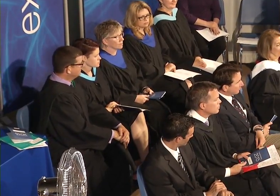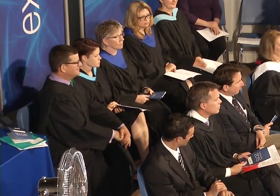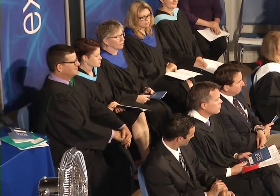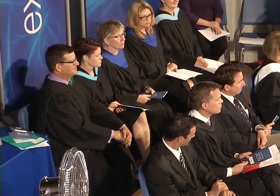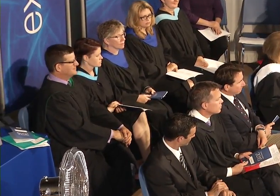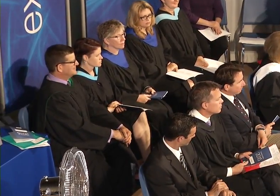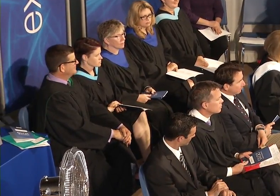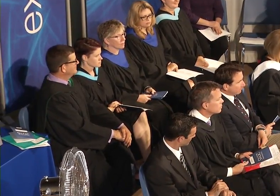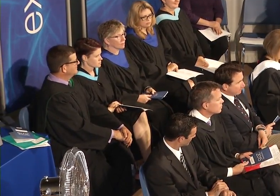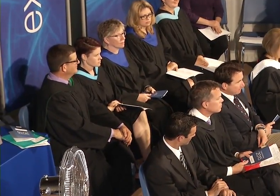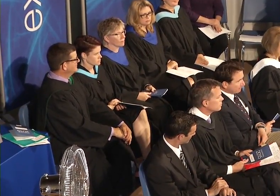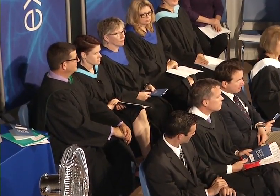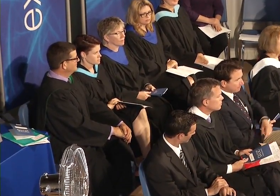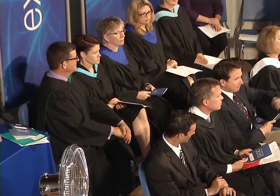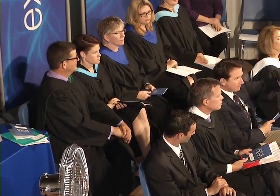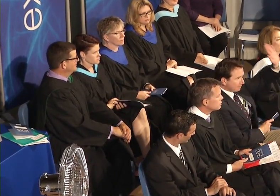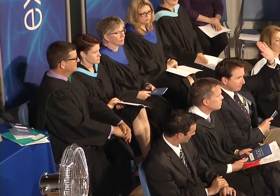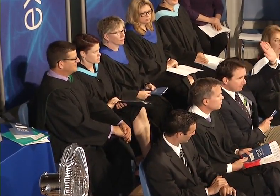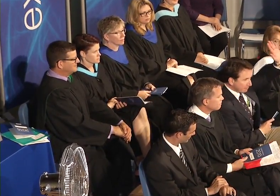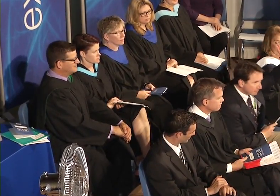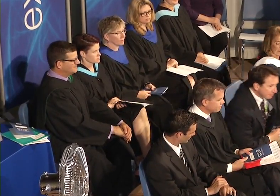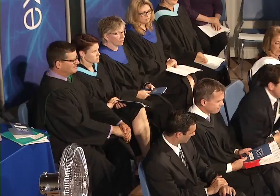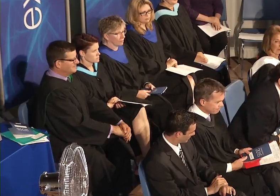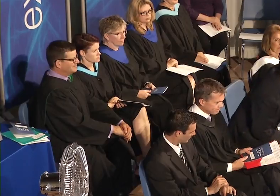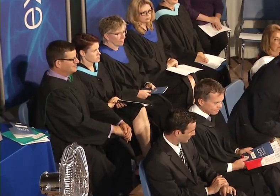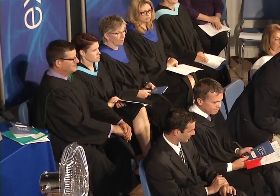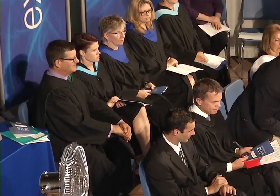Bryson, MP for King's Hants.